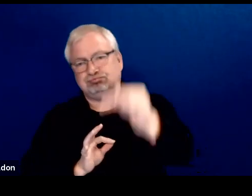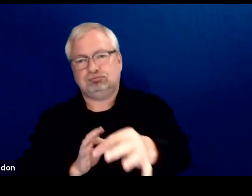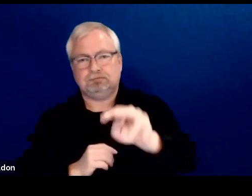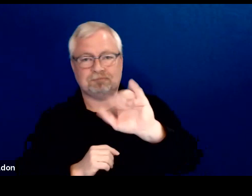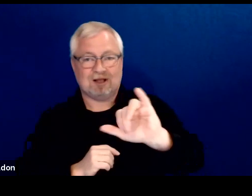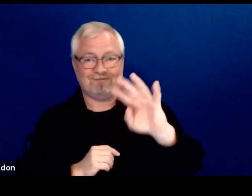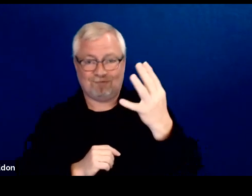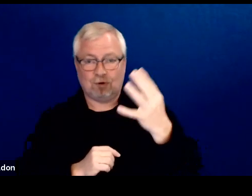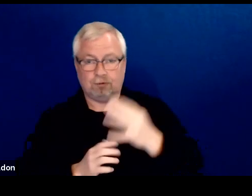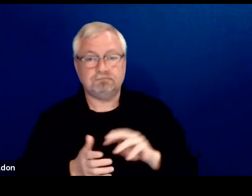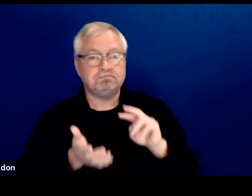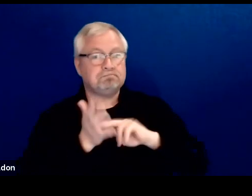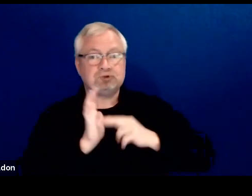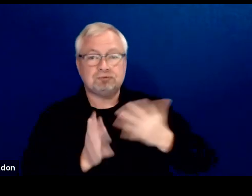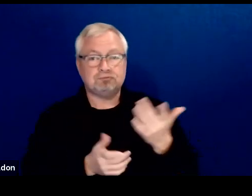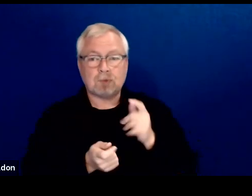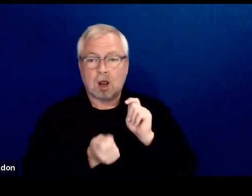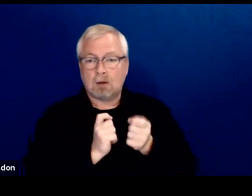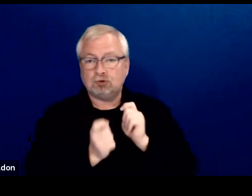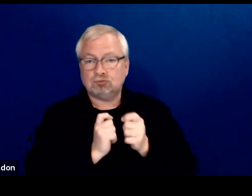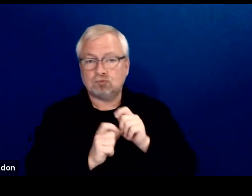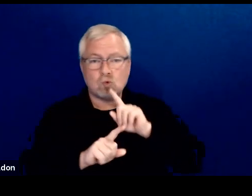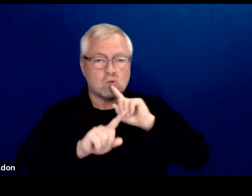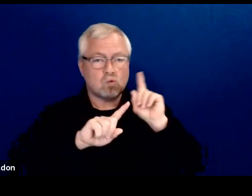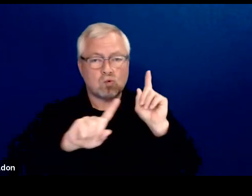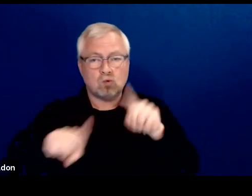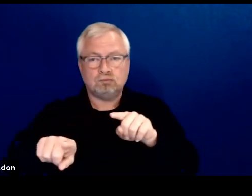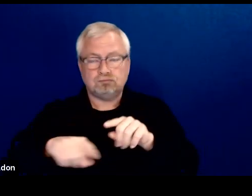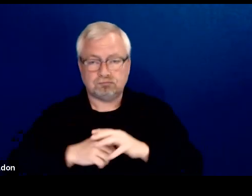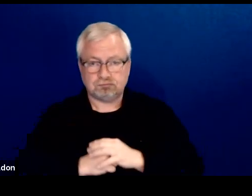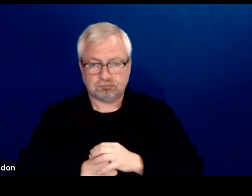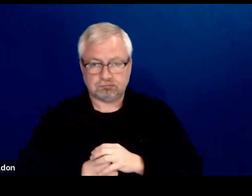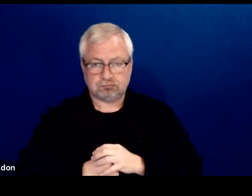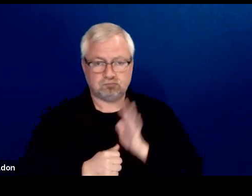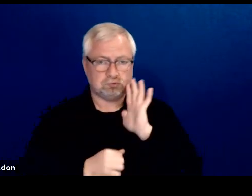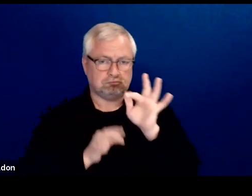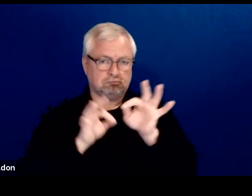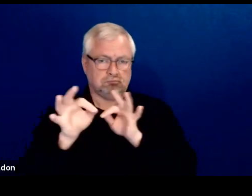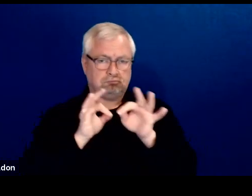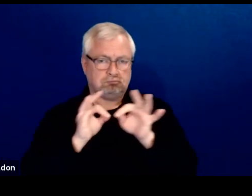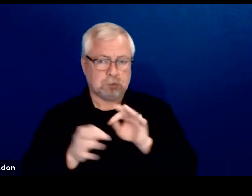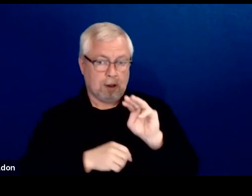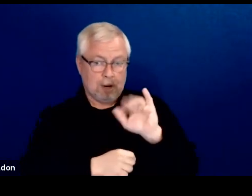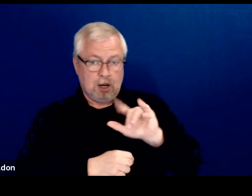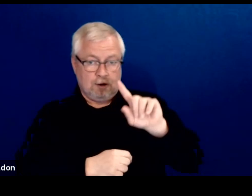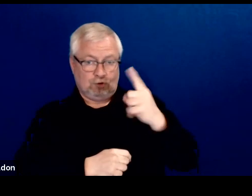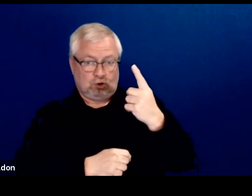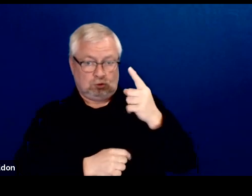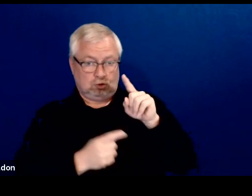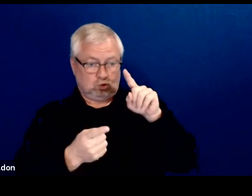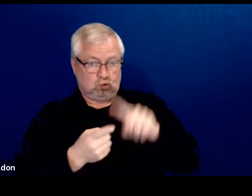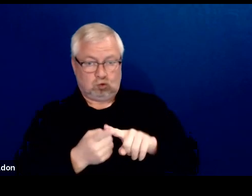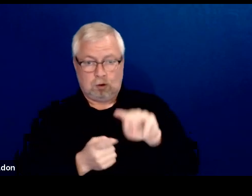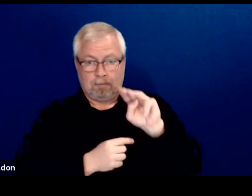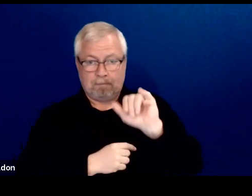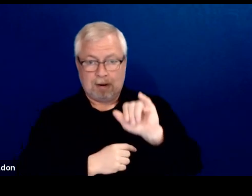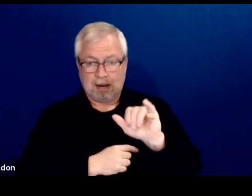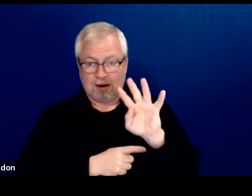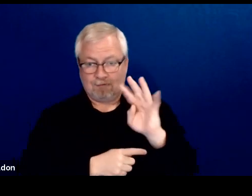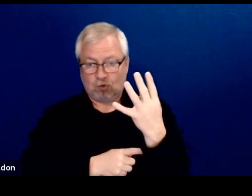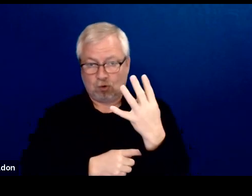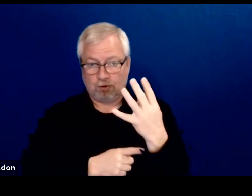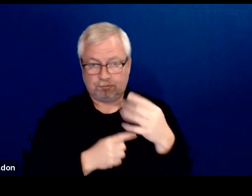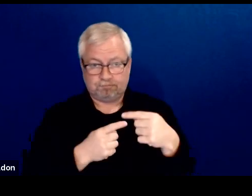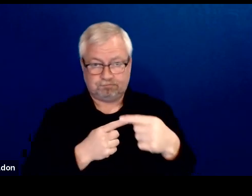restaurants and amusement activities from May 1st to May 4th. This will give us the time necessary to build that prevention